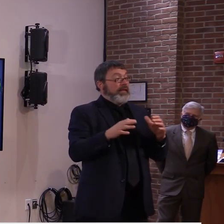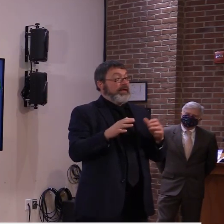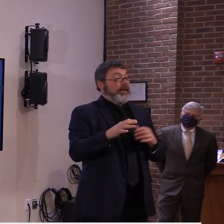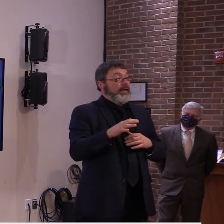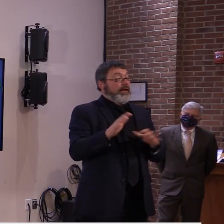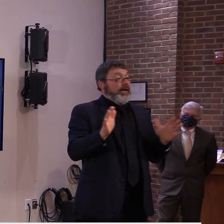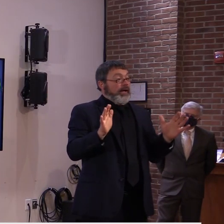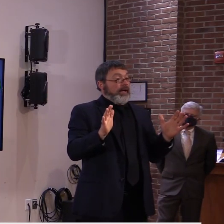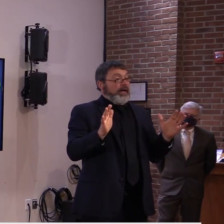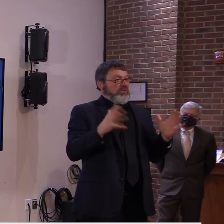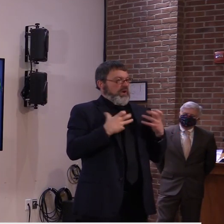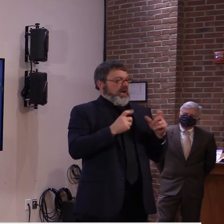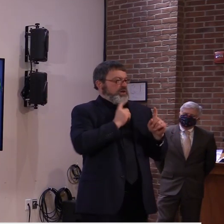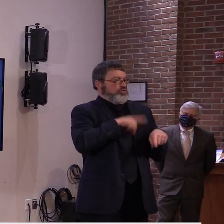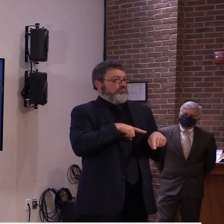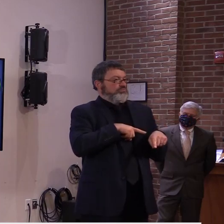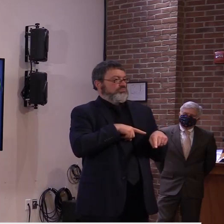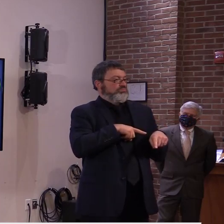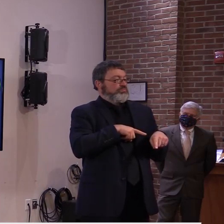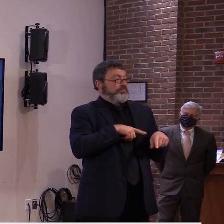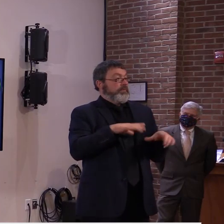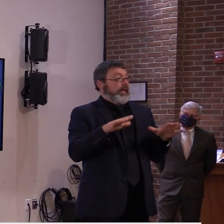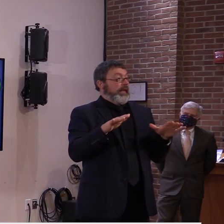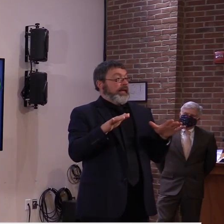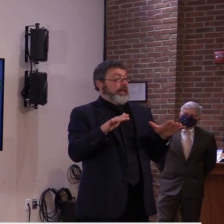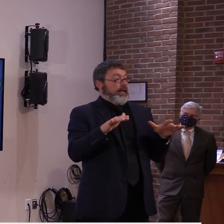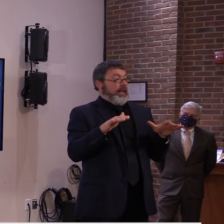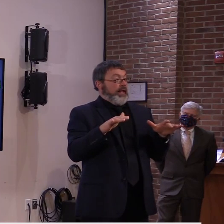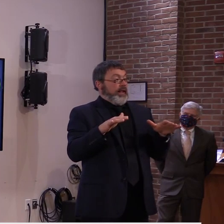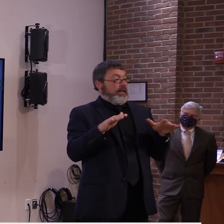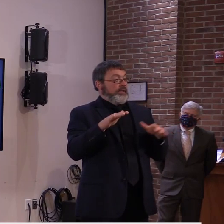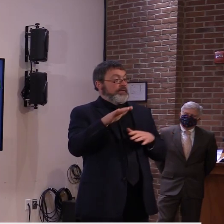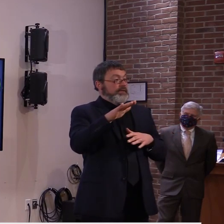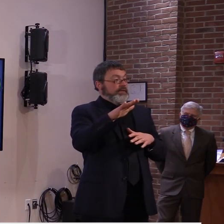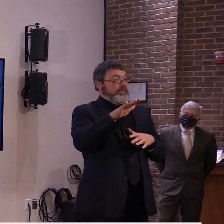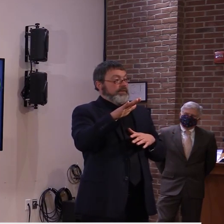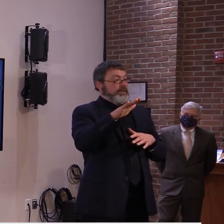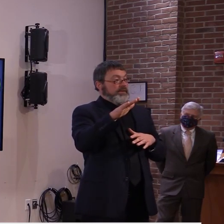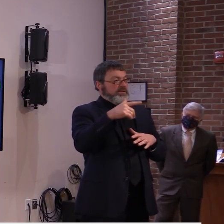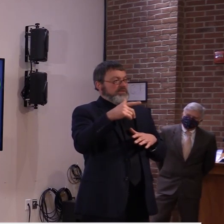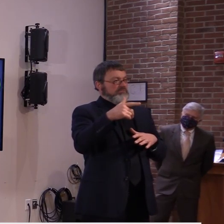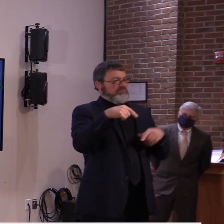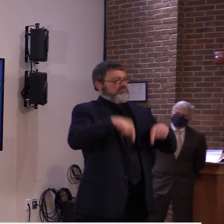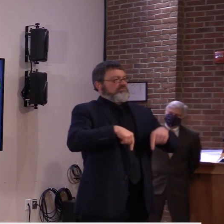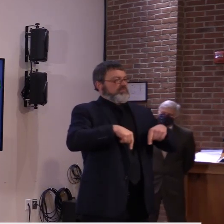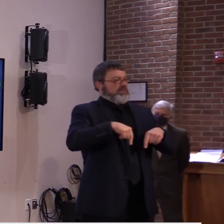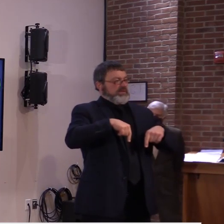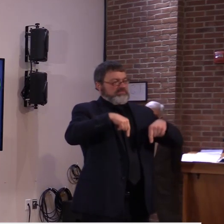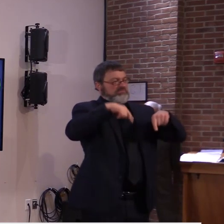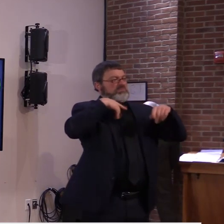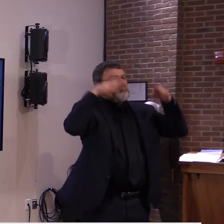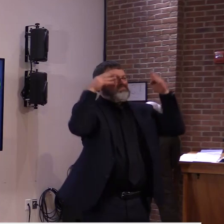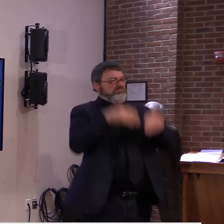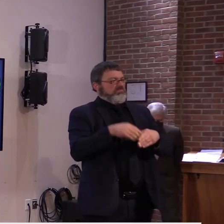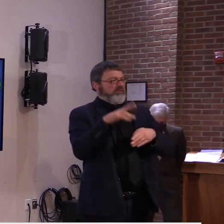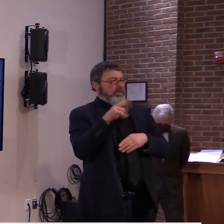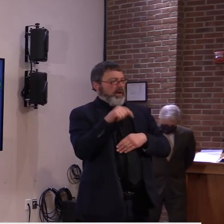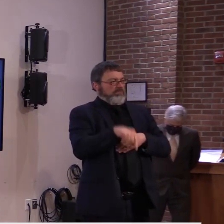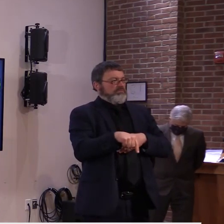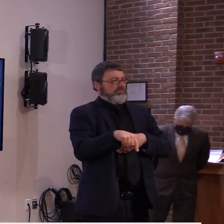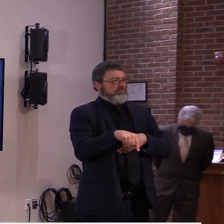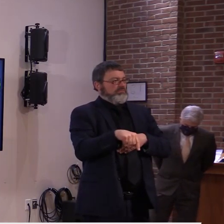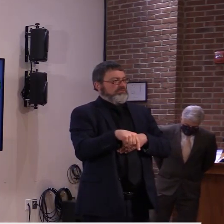retreated, leaving me here to answer the question. So, well, that's great. I think you know,